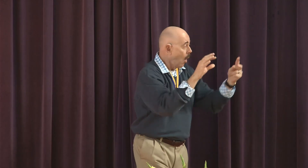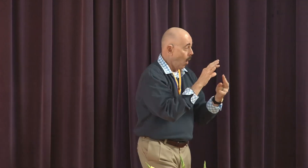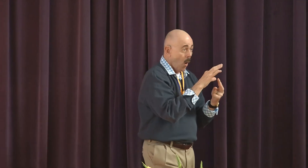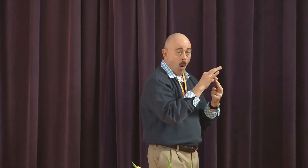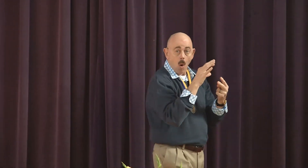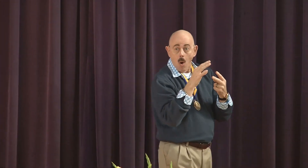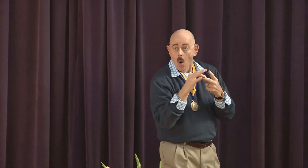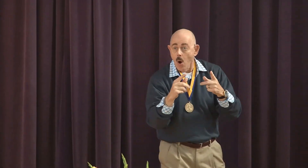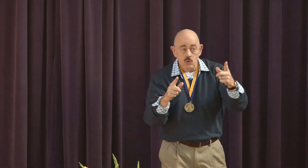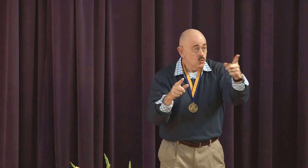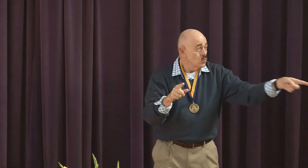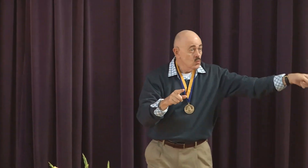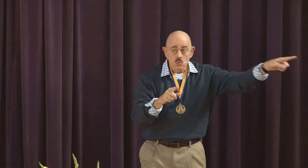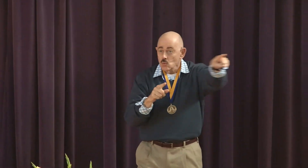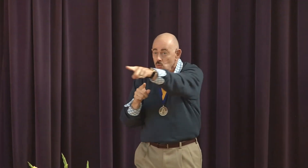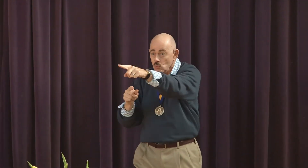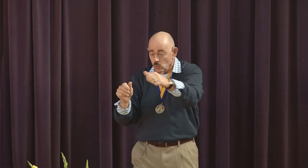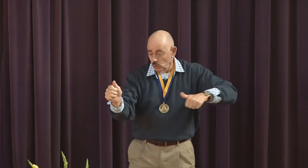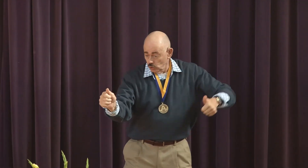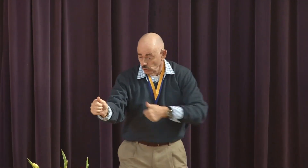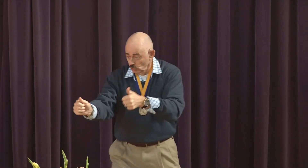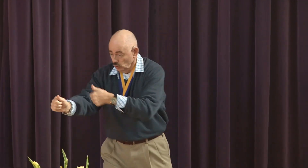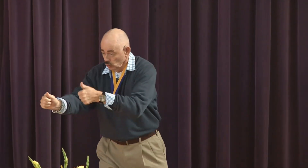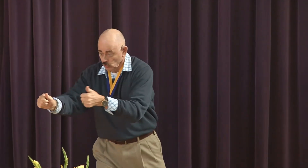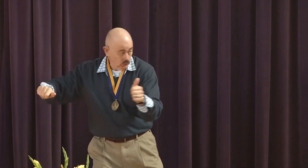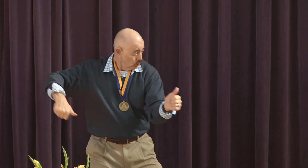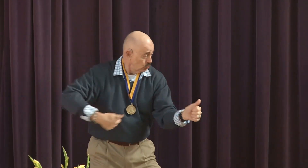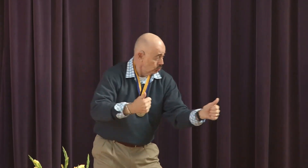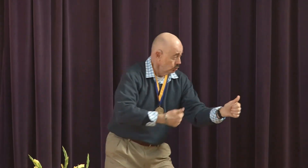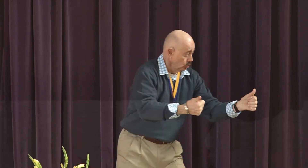or pursue new ones as you know.